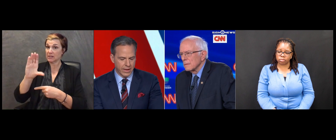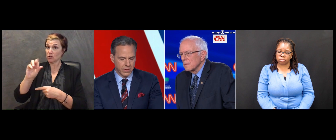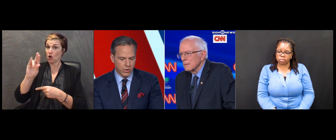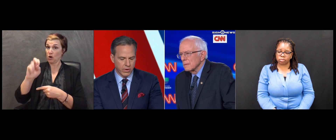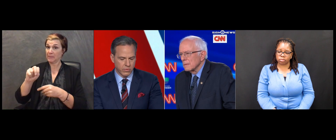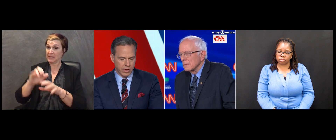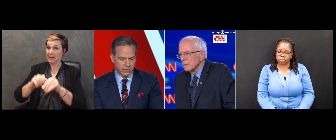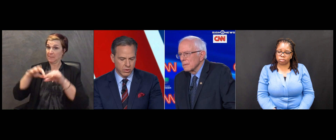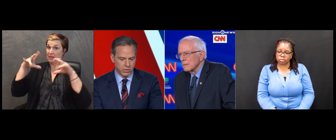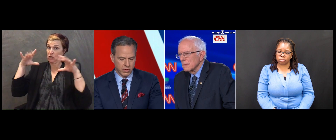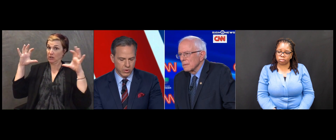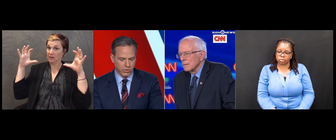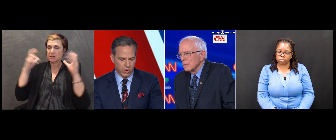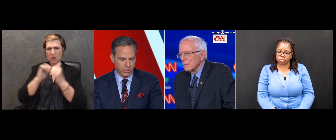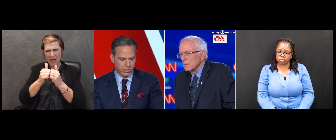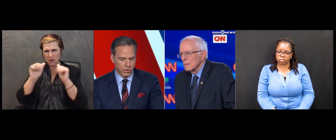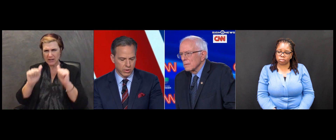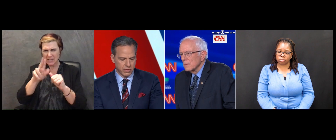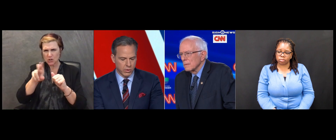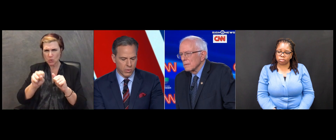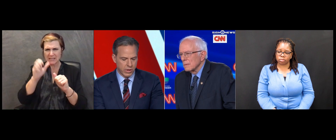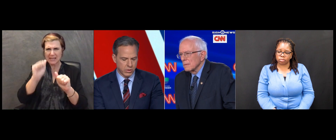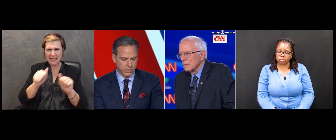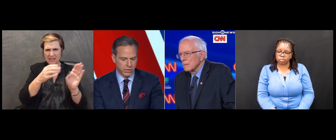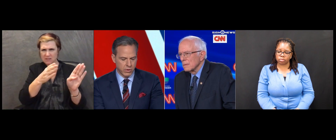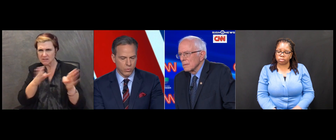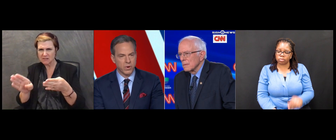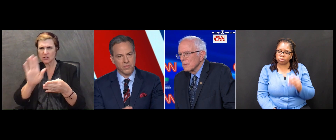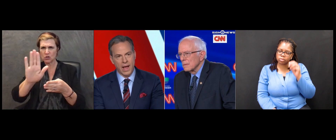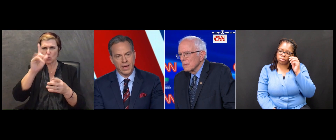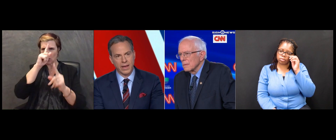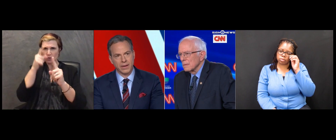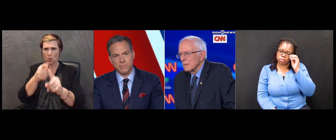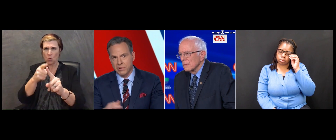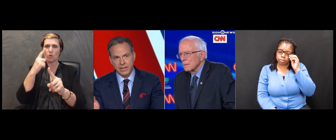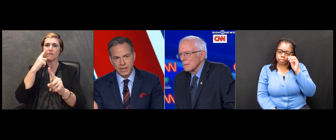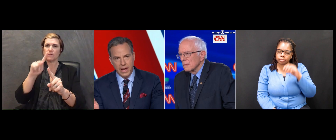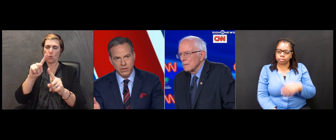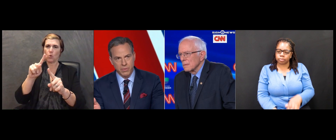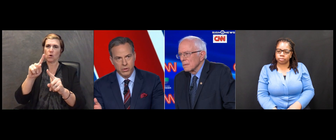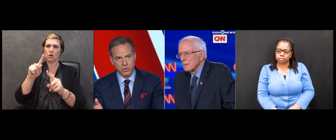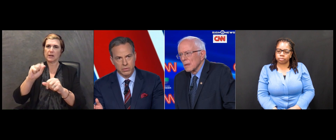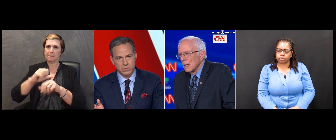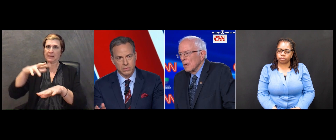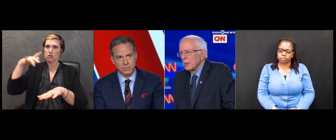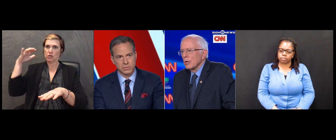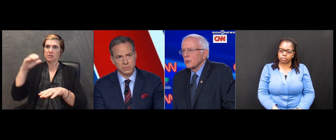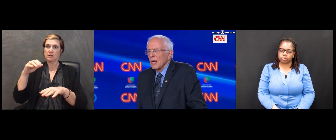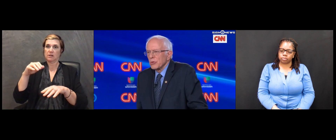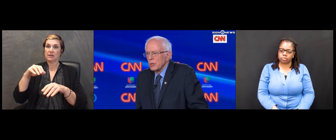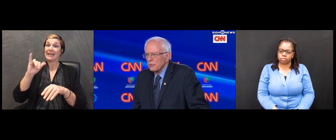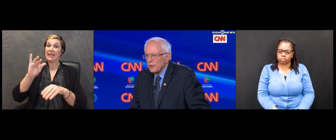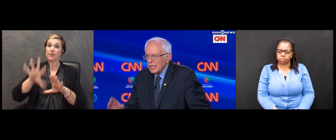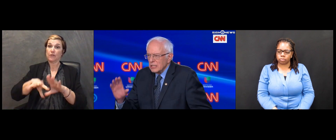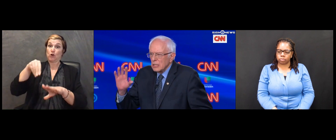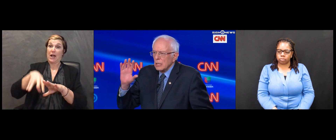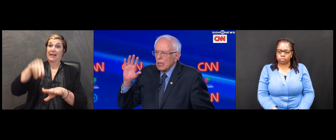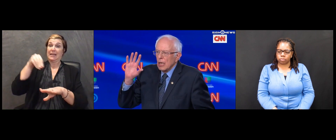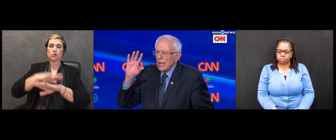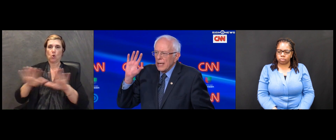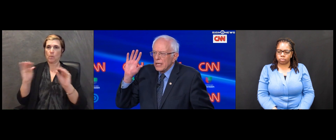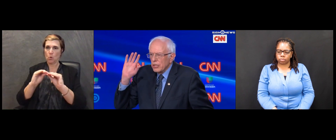how can the U.S. transition to your targeted goal of zero emissions with fracking completely out of the picture? Because we have to